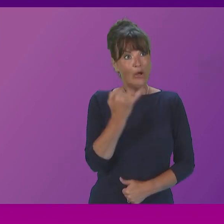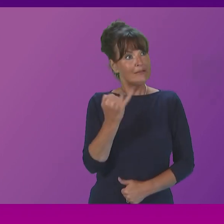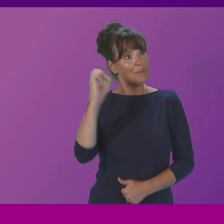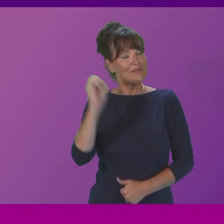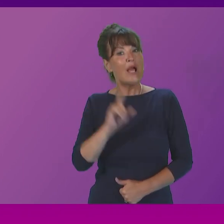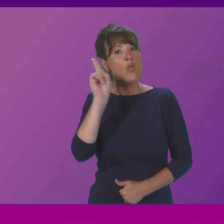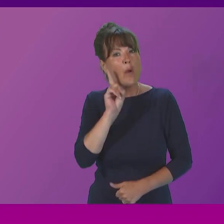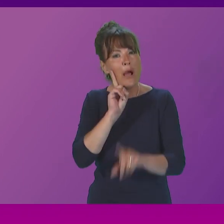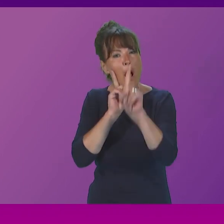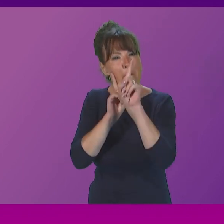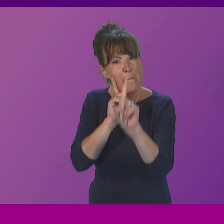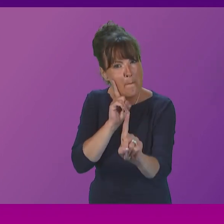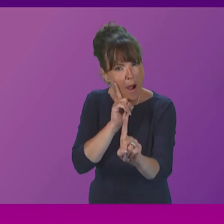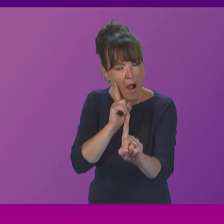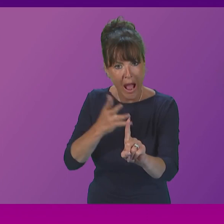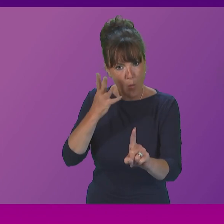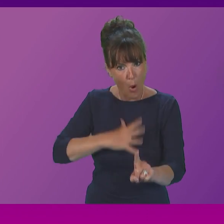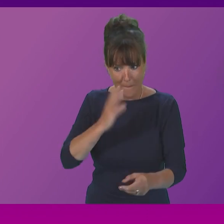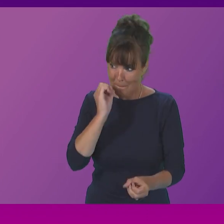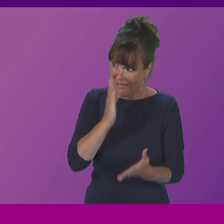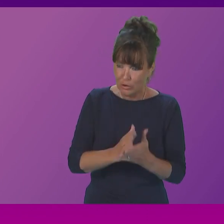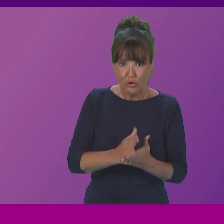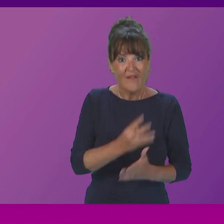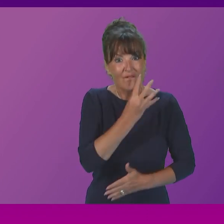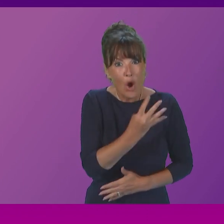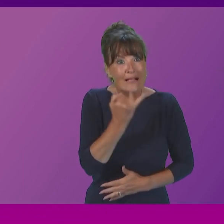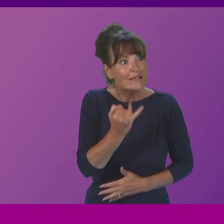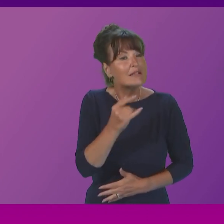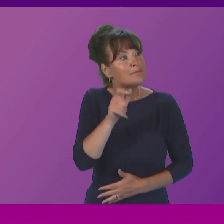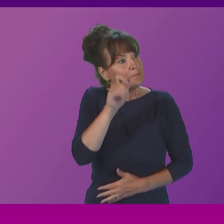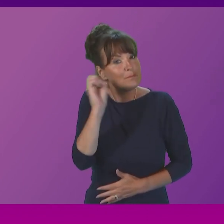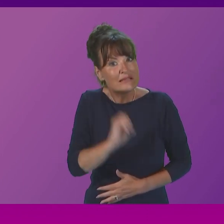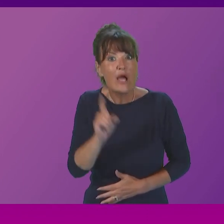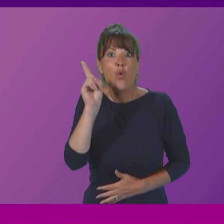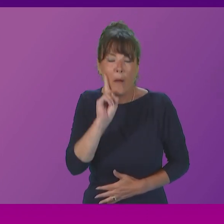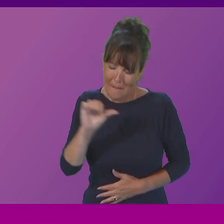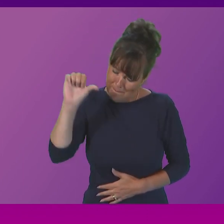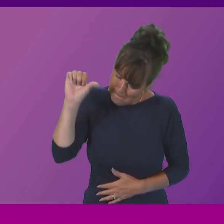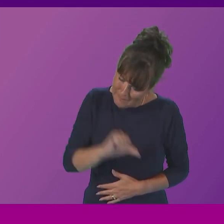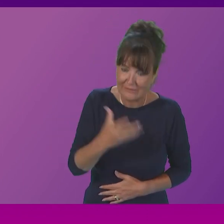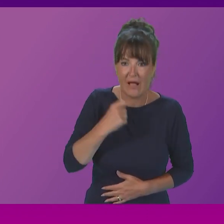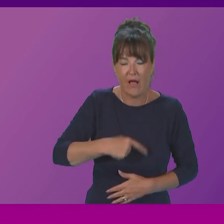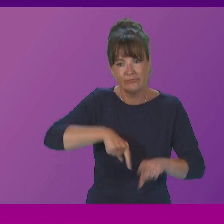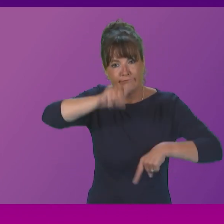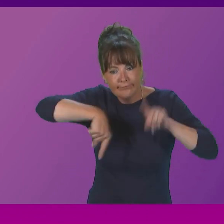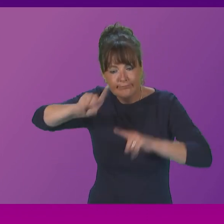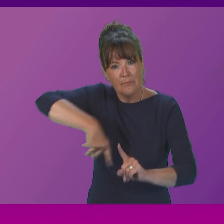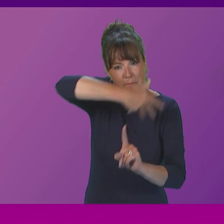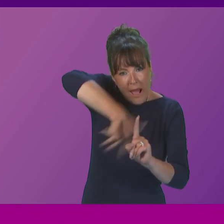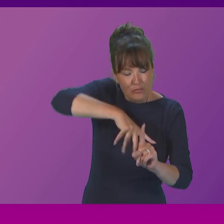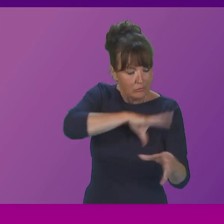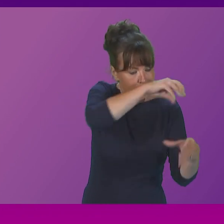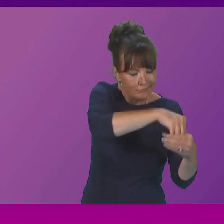that representation is fully reflected in participation. So having women in key roles and ensuring they're properly